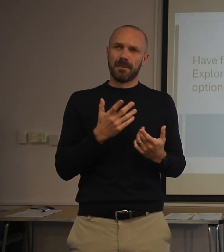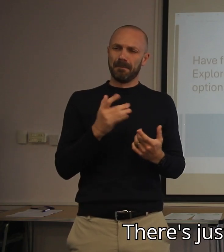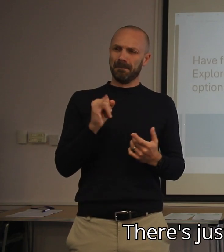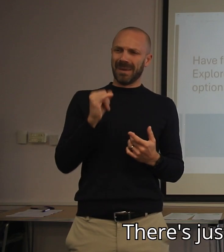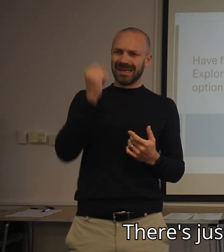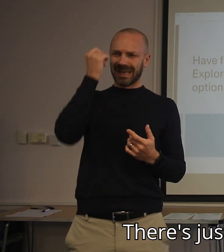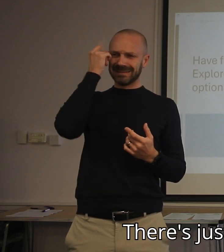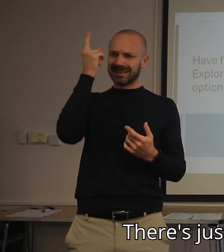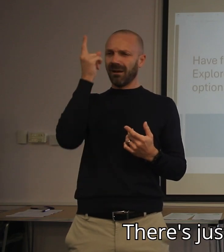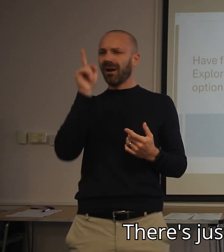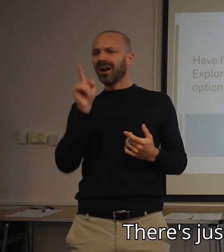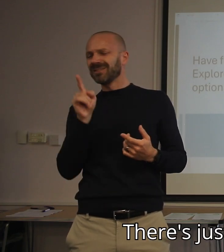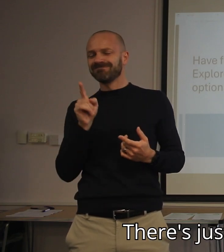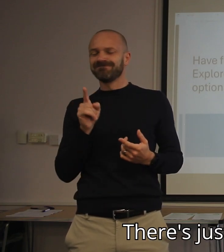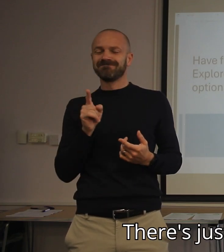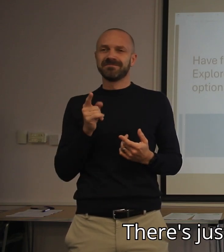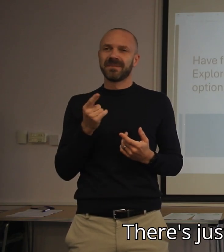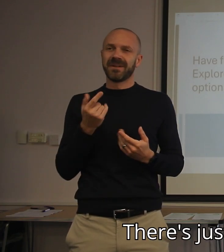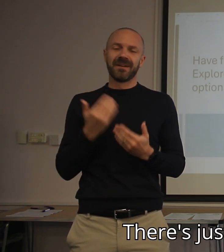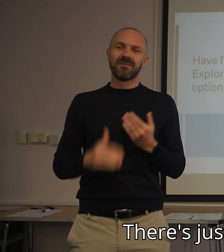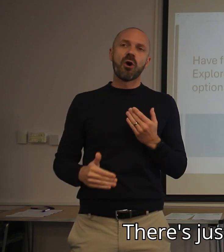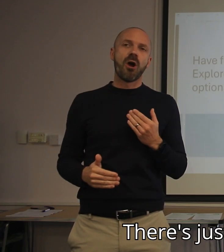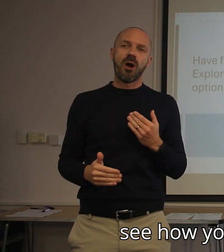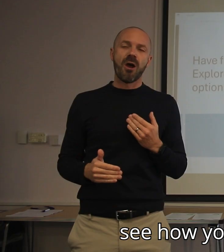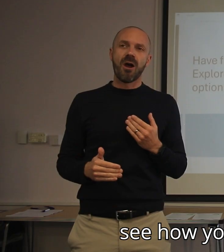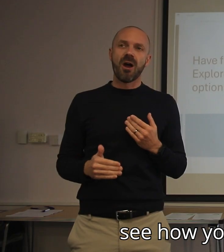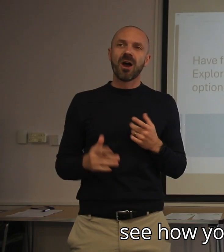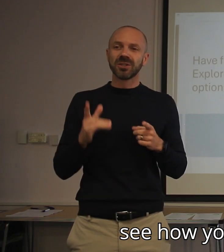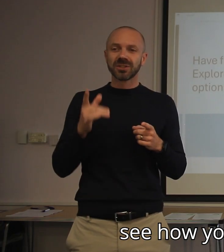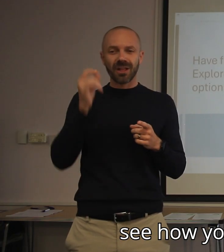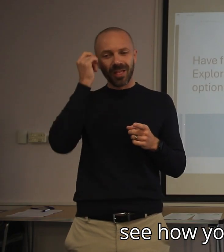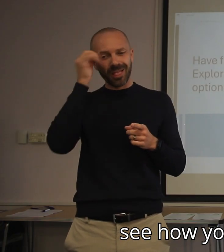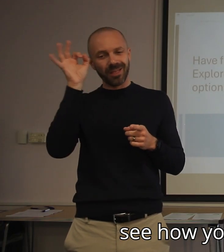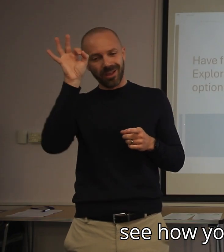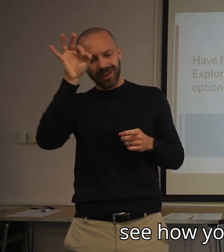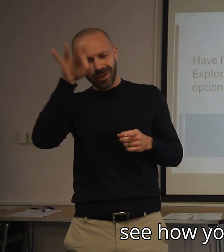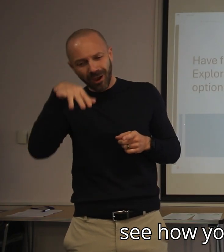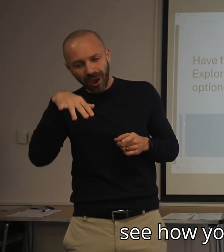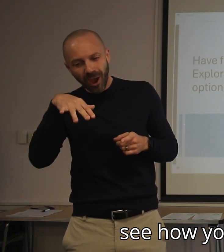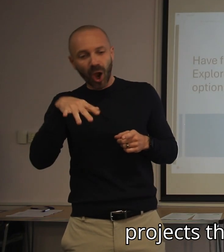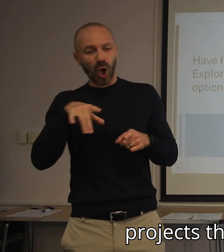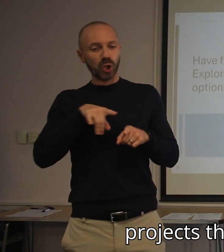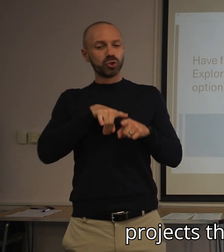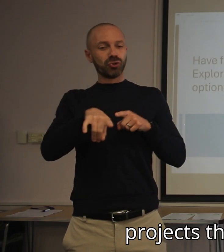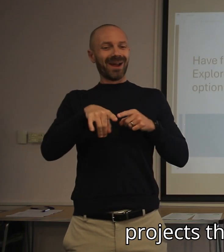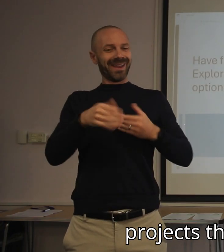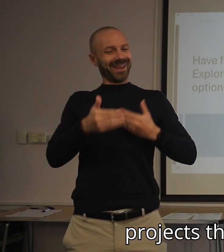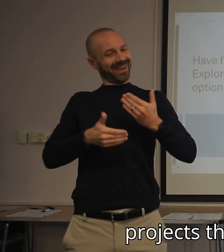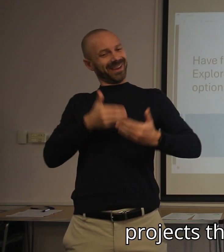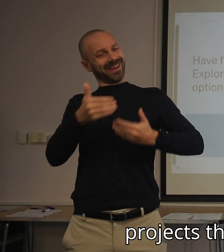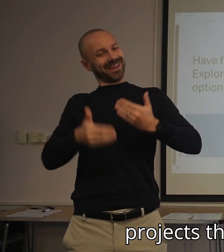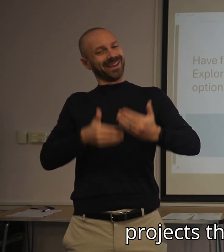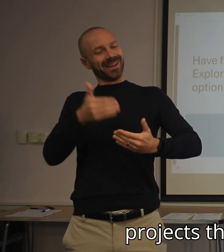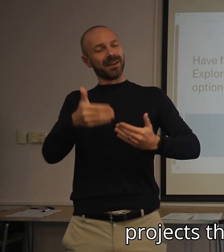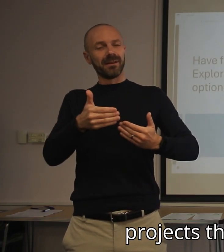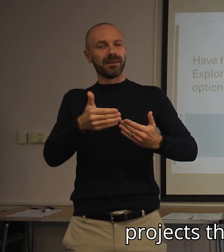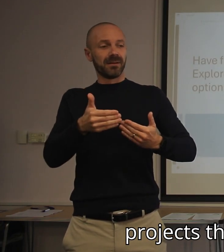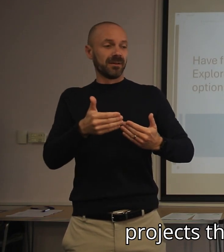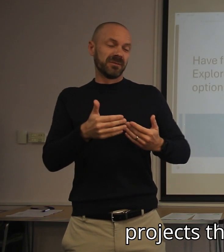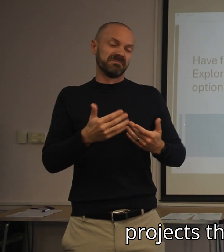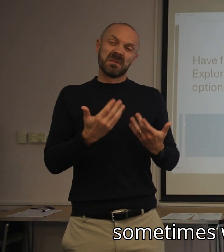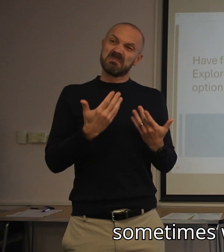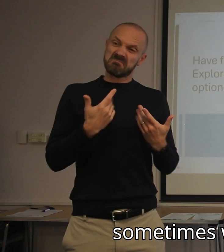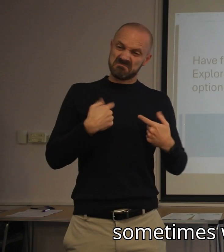idea. There's just some that go with it and see how you get on. And some of the projects that I've been